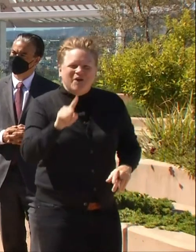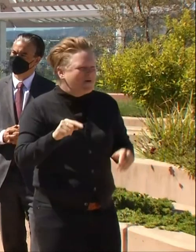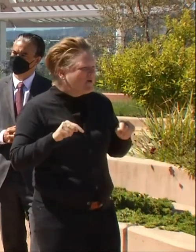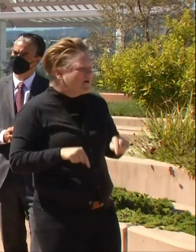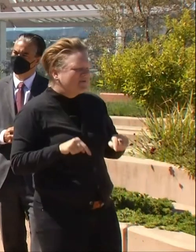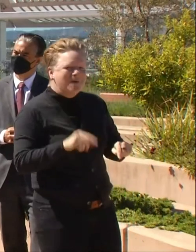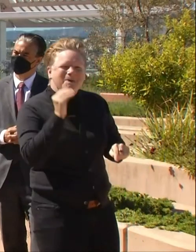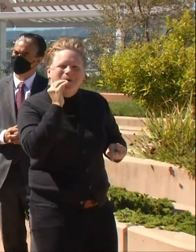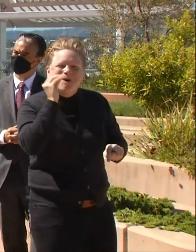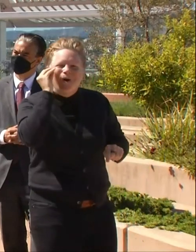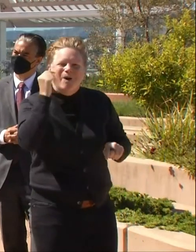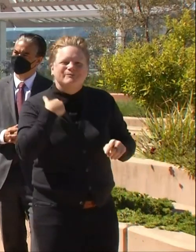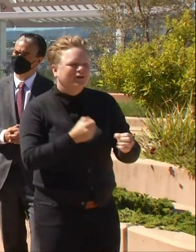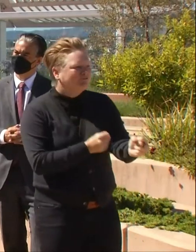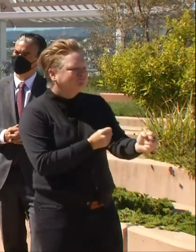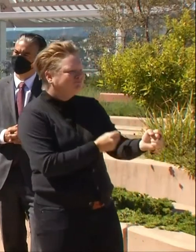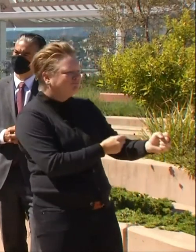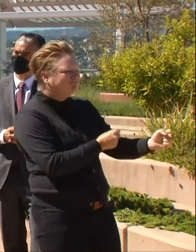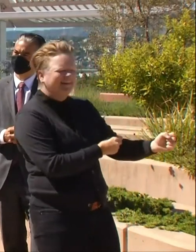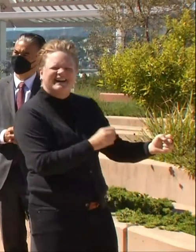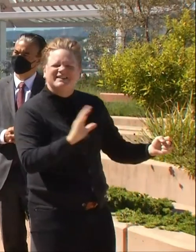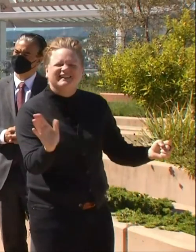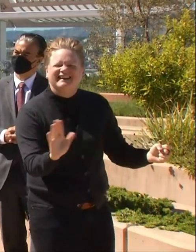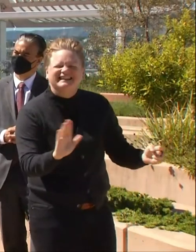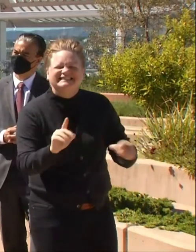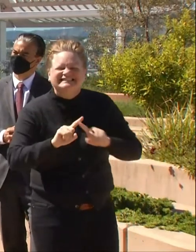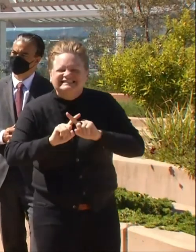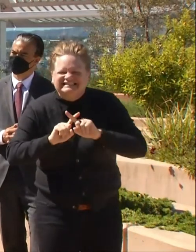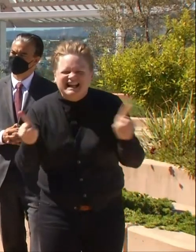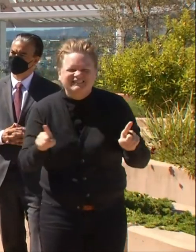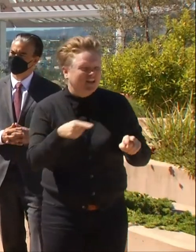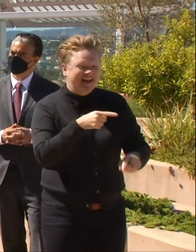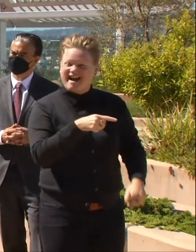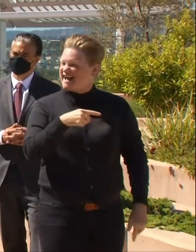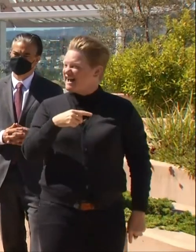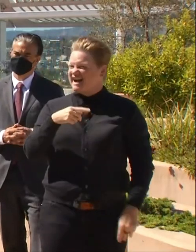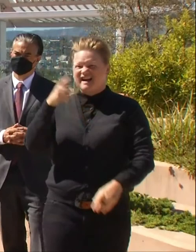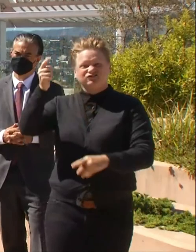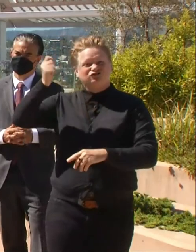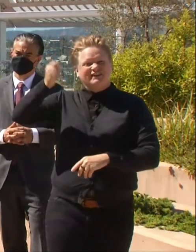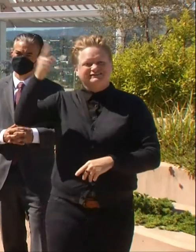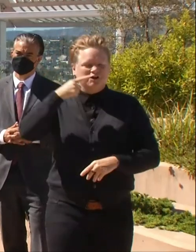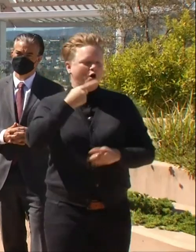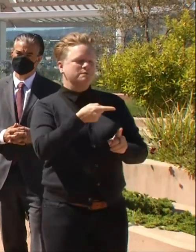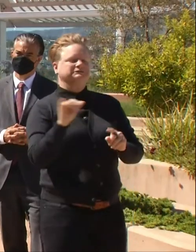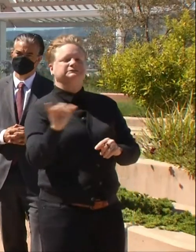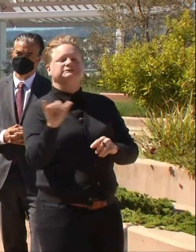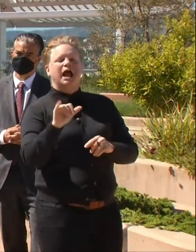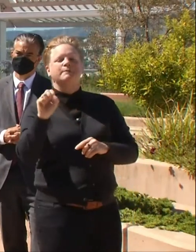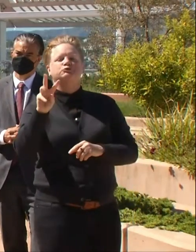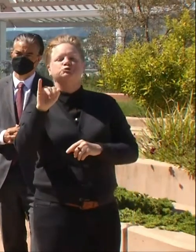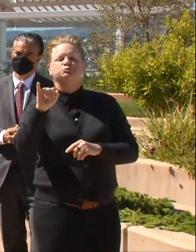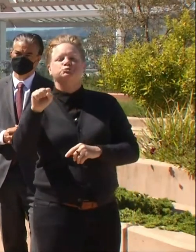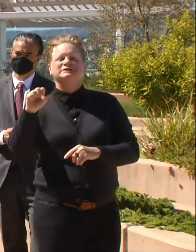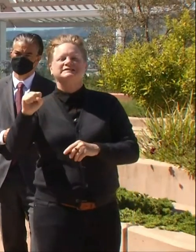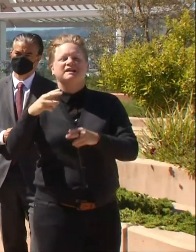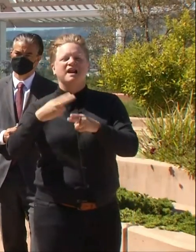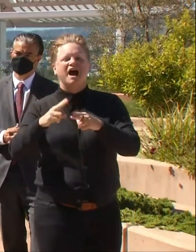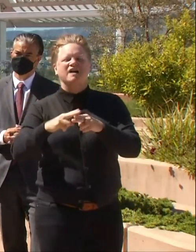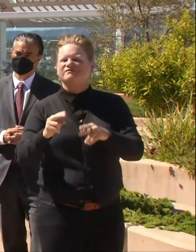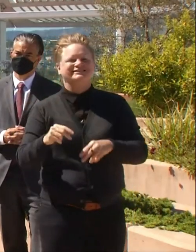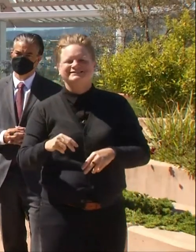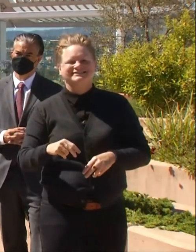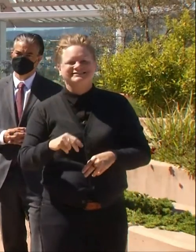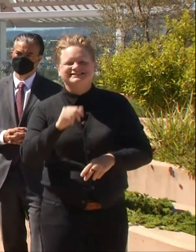weapon to pocket knife is totally wrong. There is no comparison. As a healthcare provider on the front lines of trauma